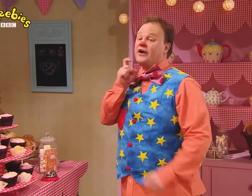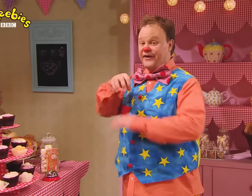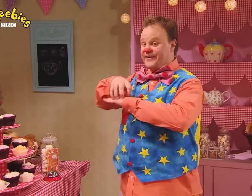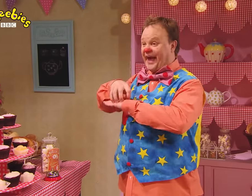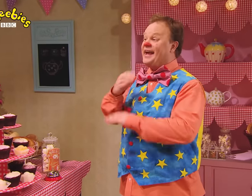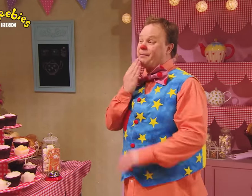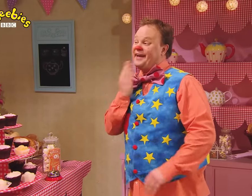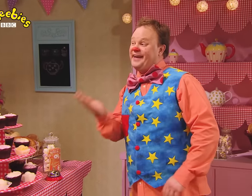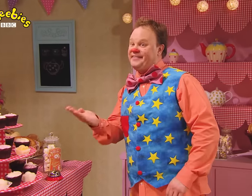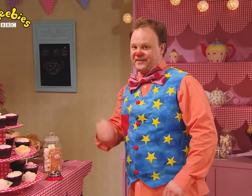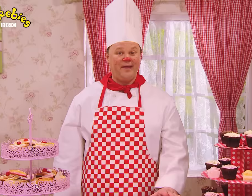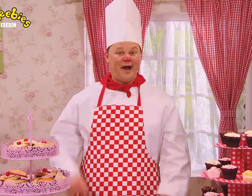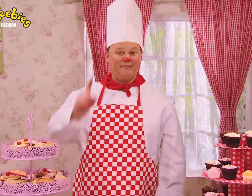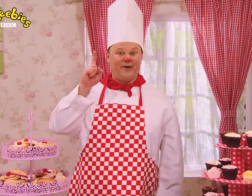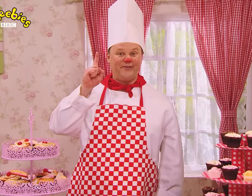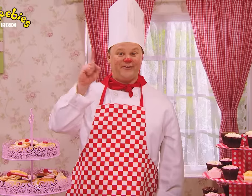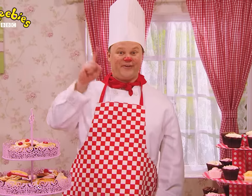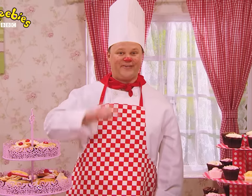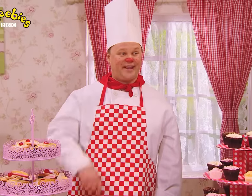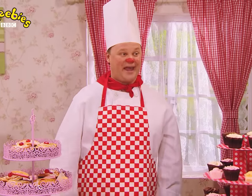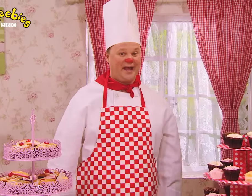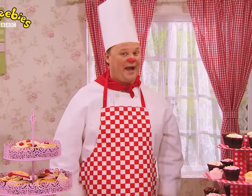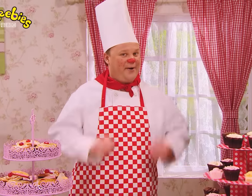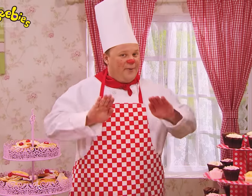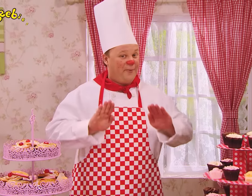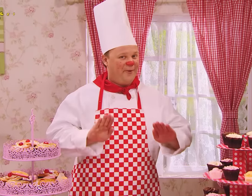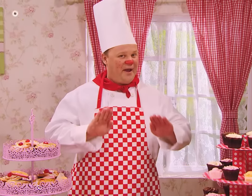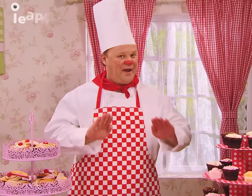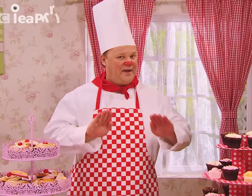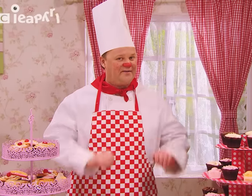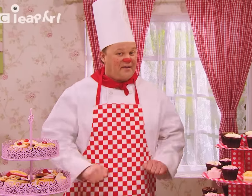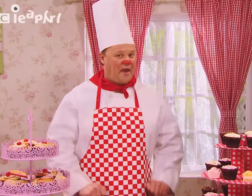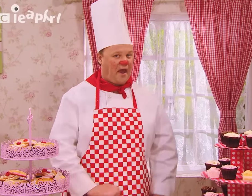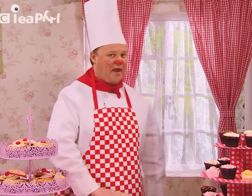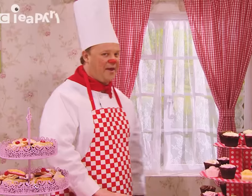chocolate cake, please? I've got just the thing. Wait.